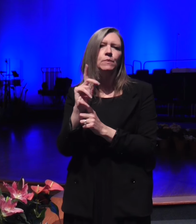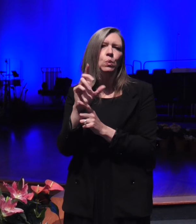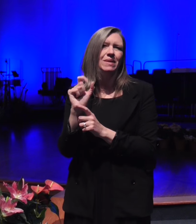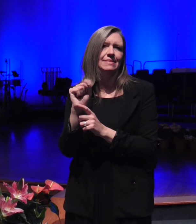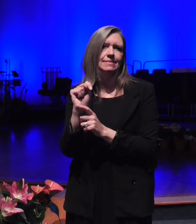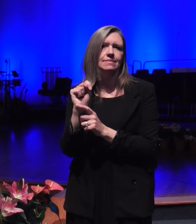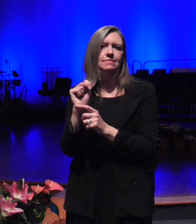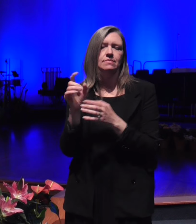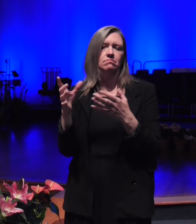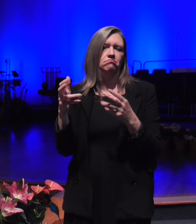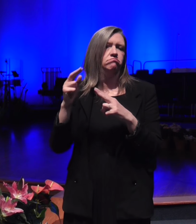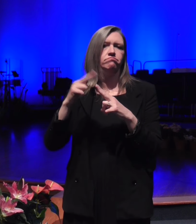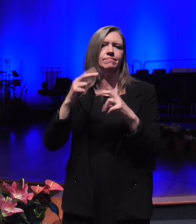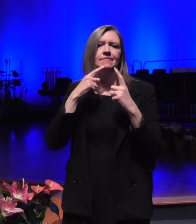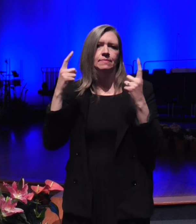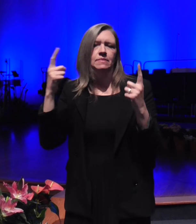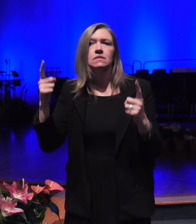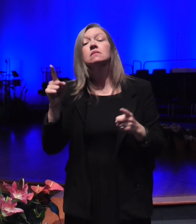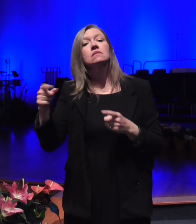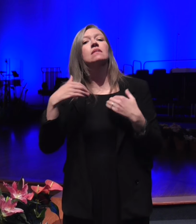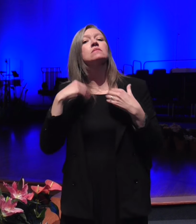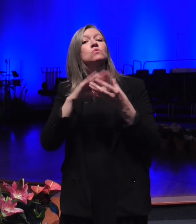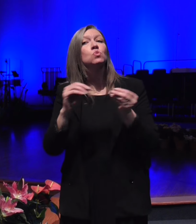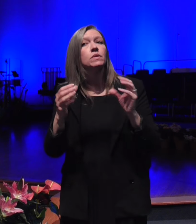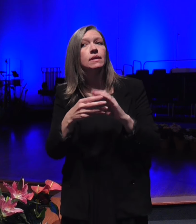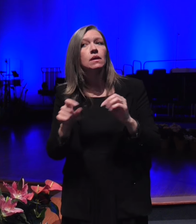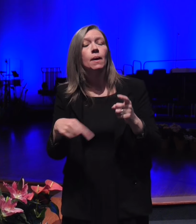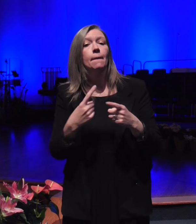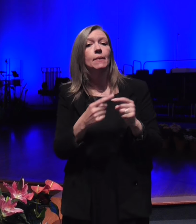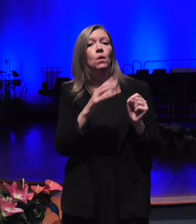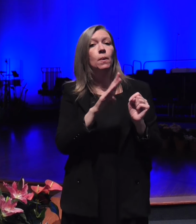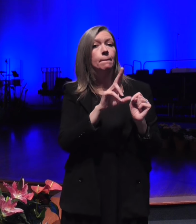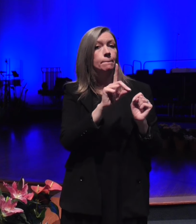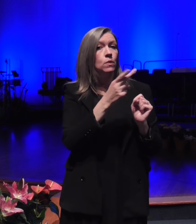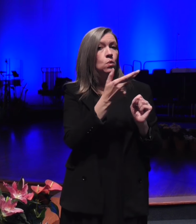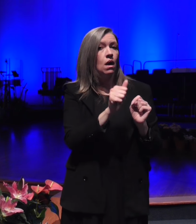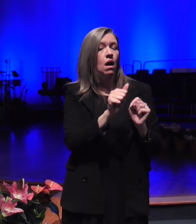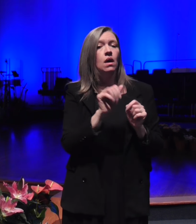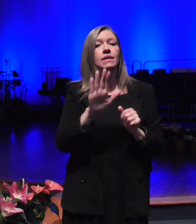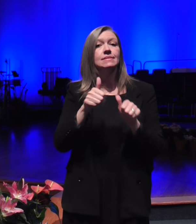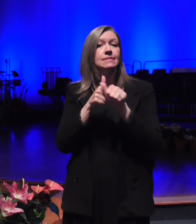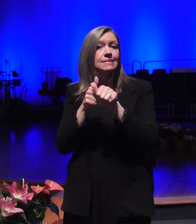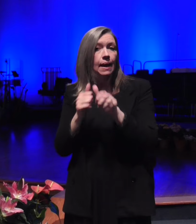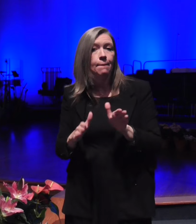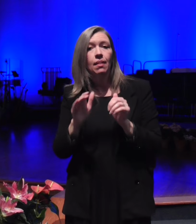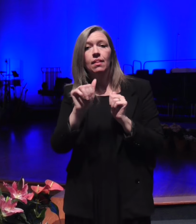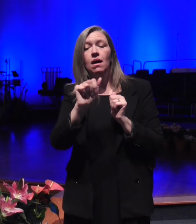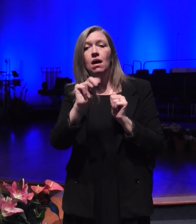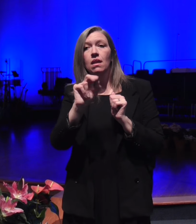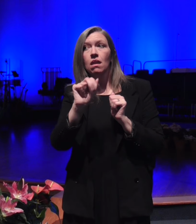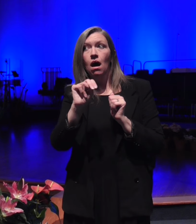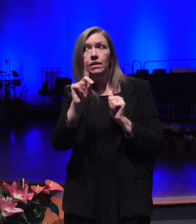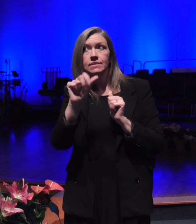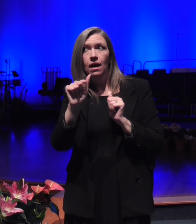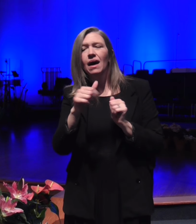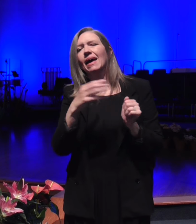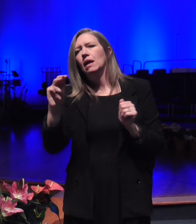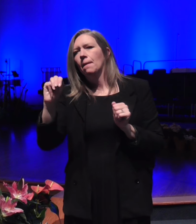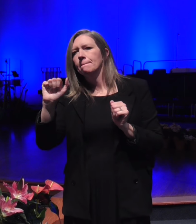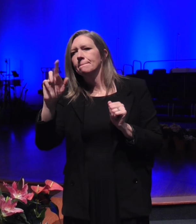shares a story about Buddha, his chief disciple, Ananda, and Mara, which